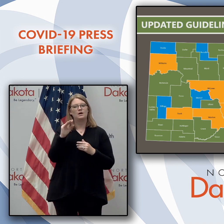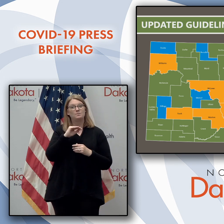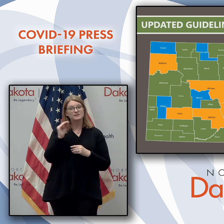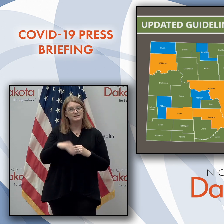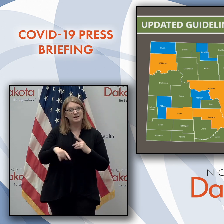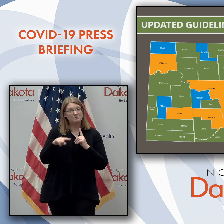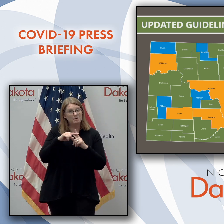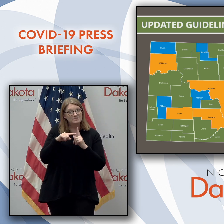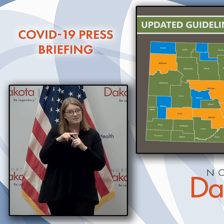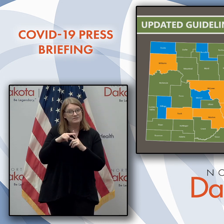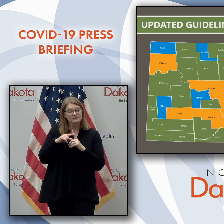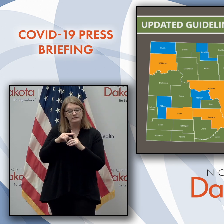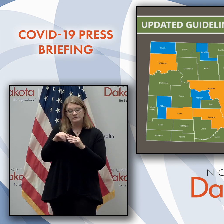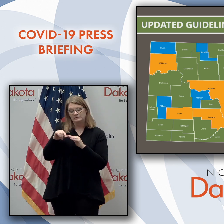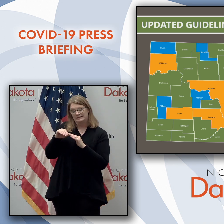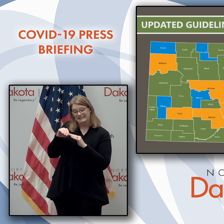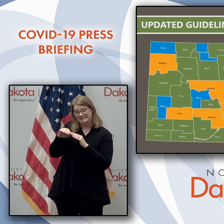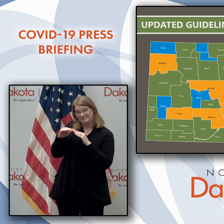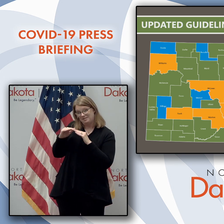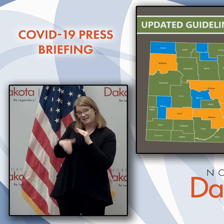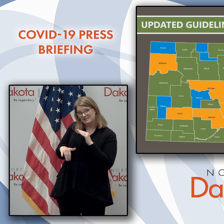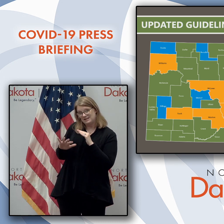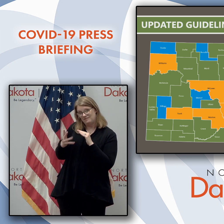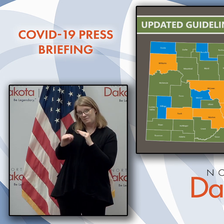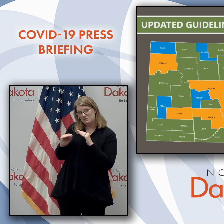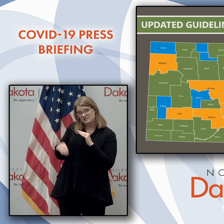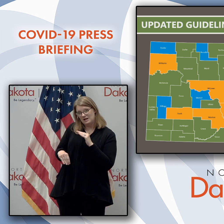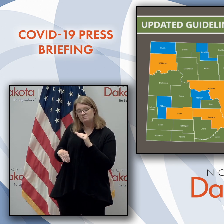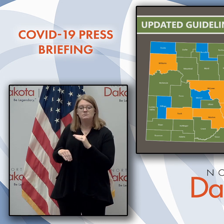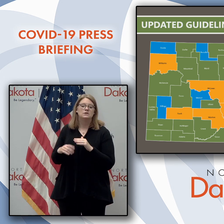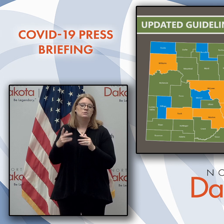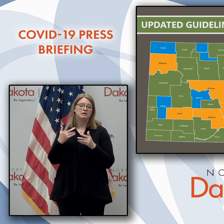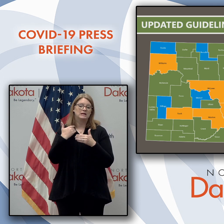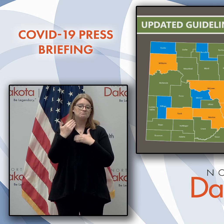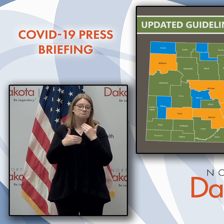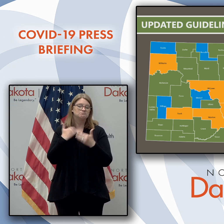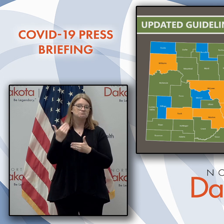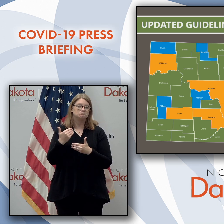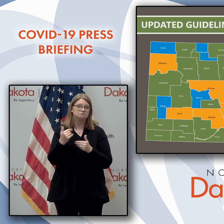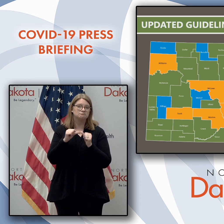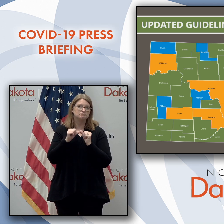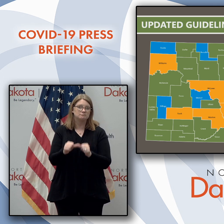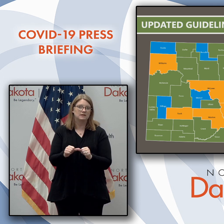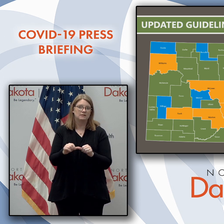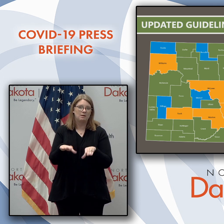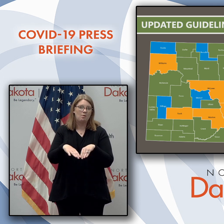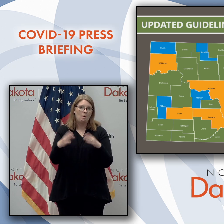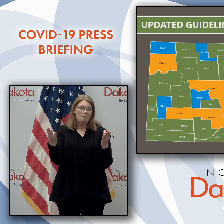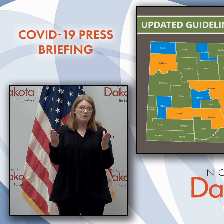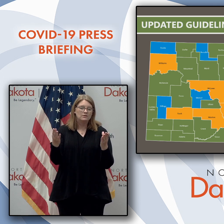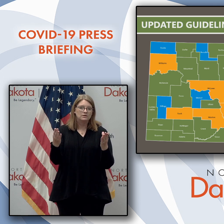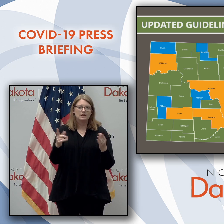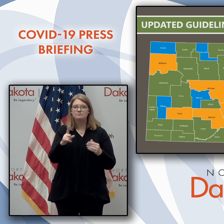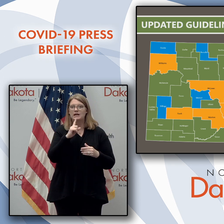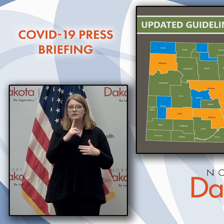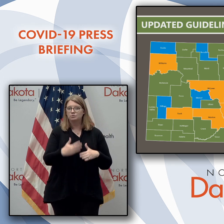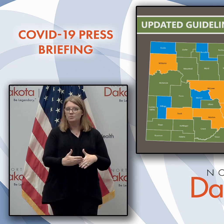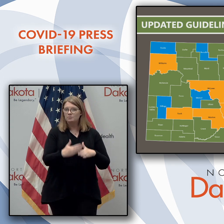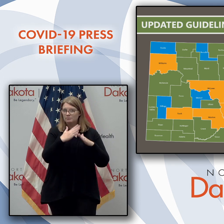below 5%, we can keep things open and going, and we can make sure that we're